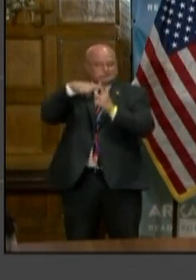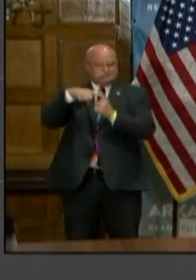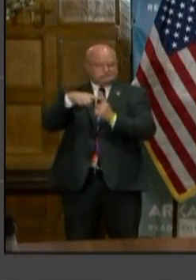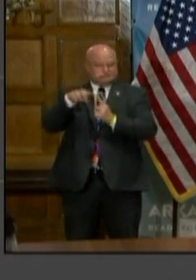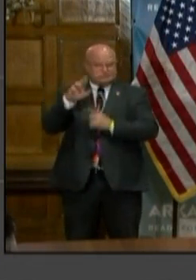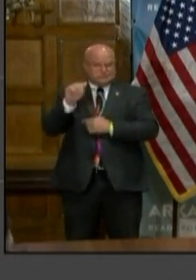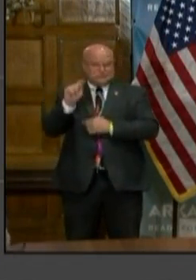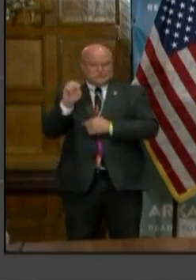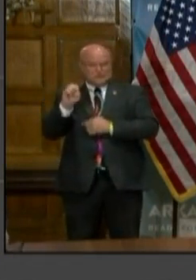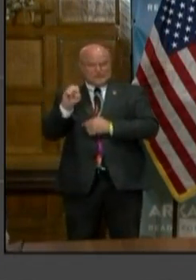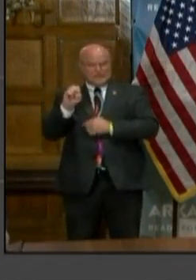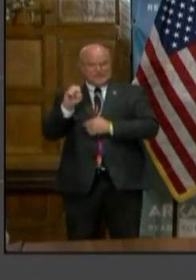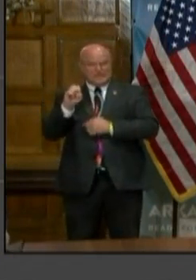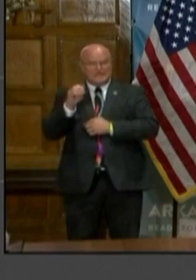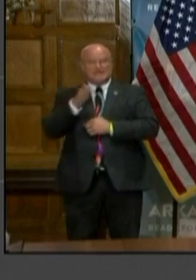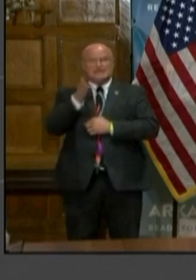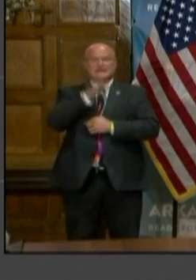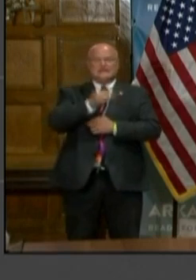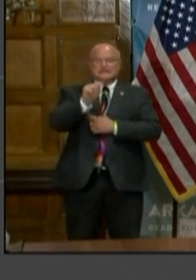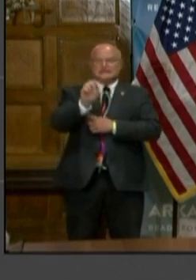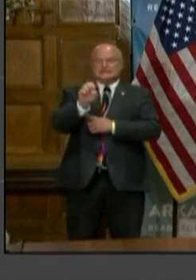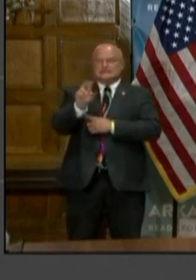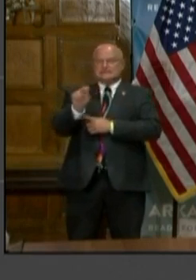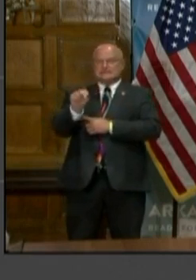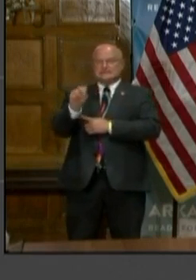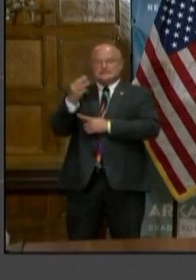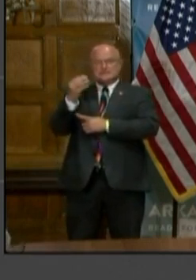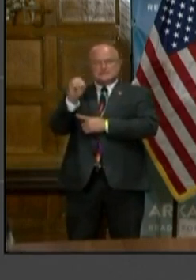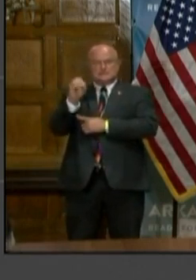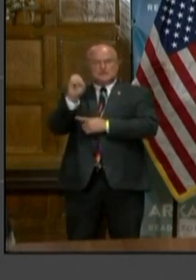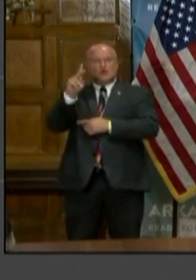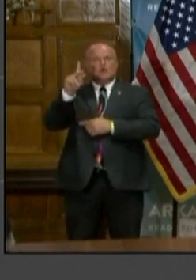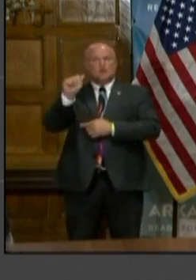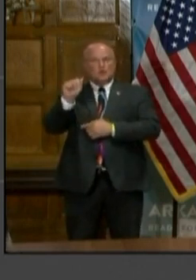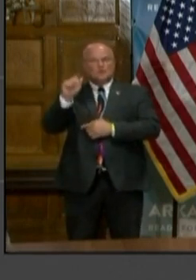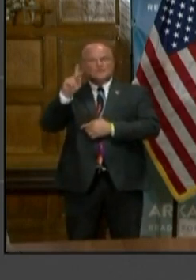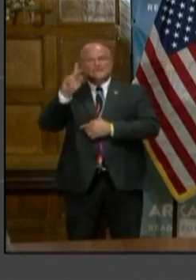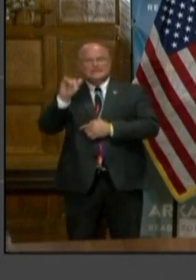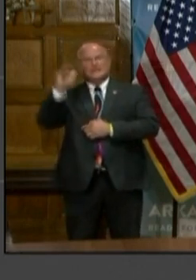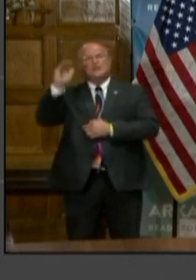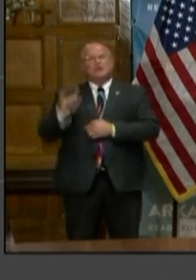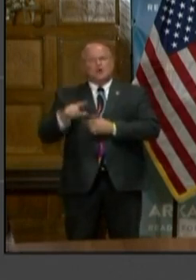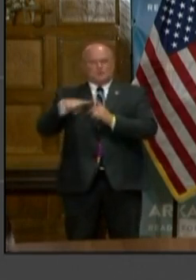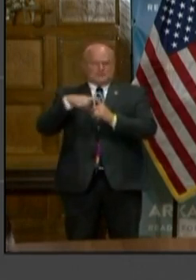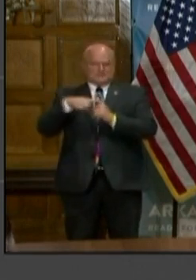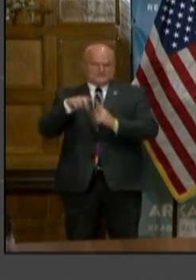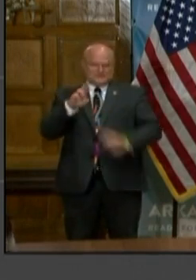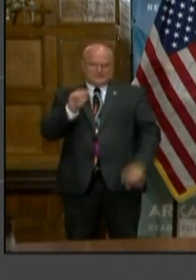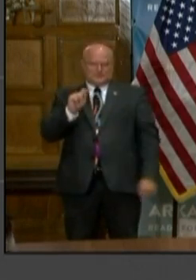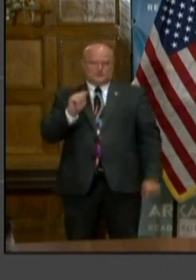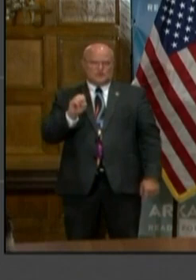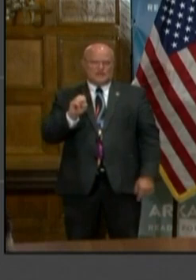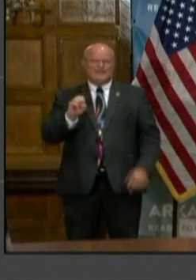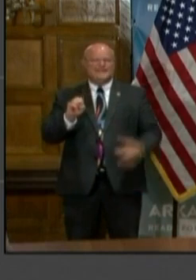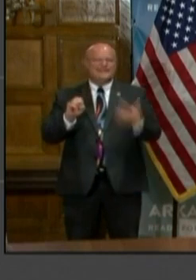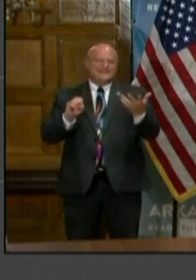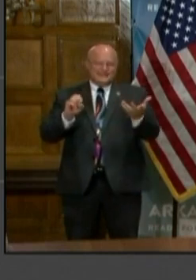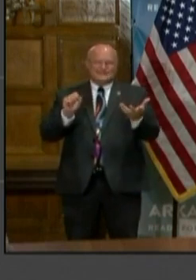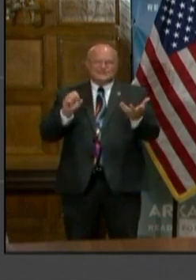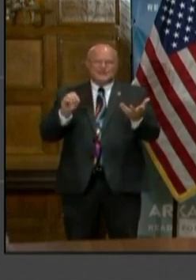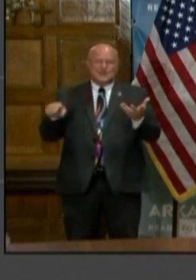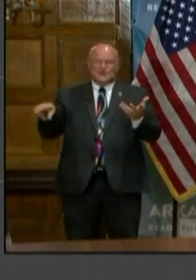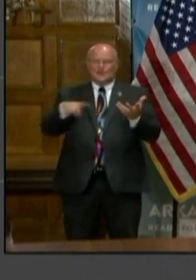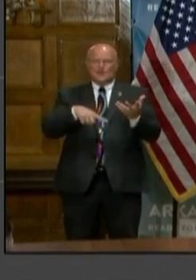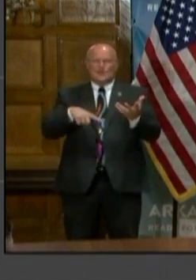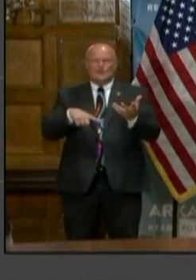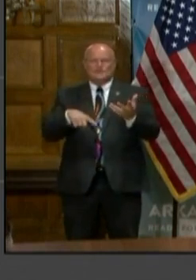rate. Next to us is Tennessee, Missouri, Oklahoma, and Kentucky with lower positivity rates. And so for those